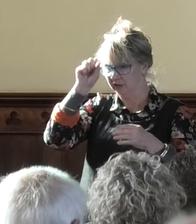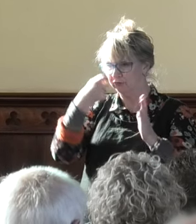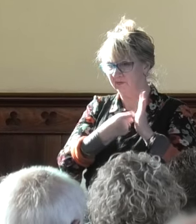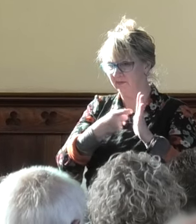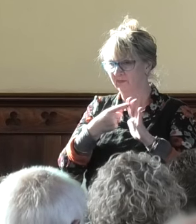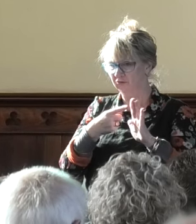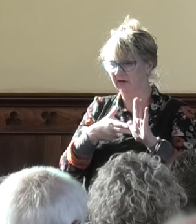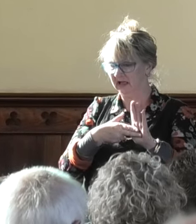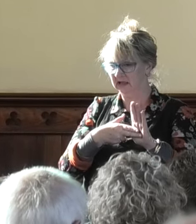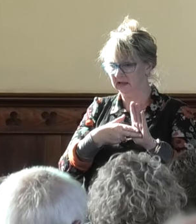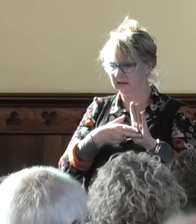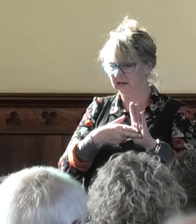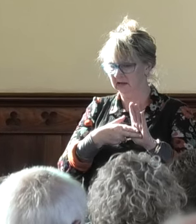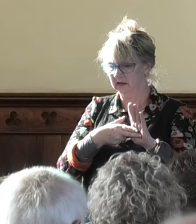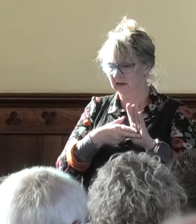Rin.